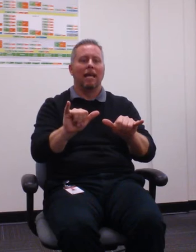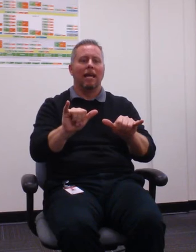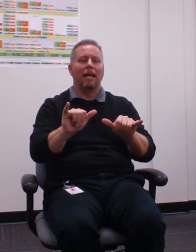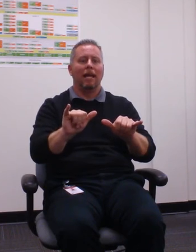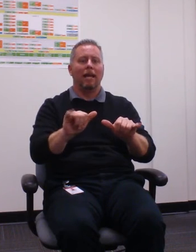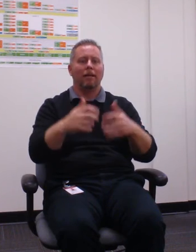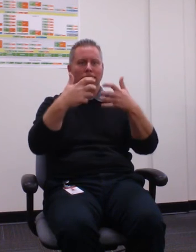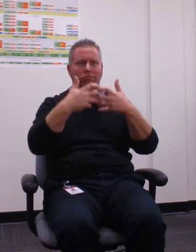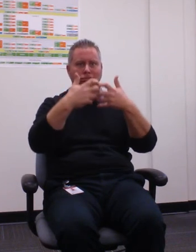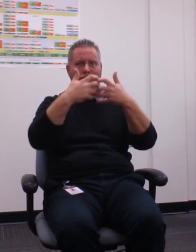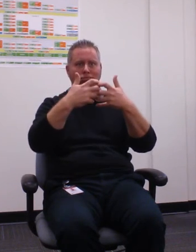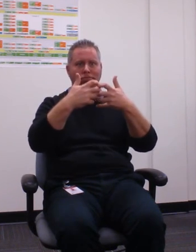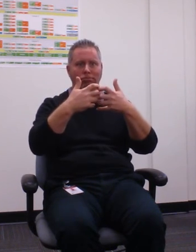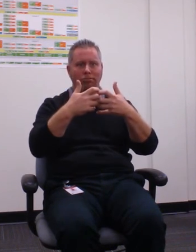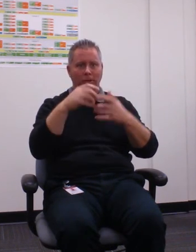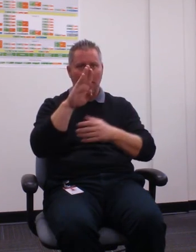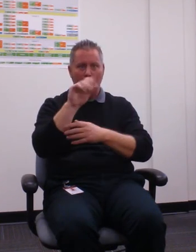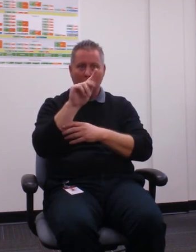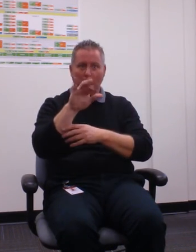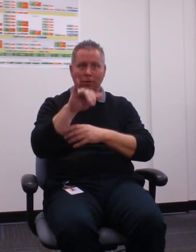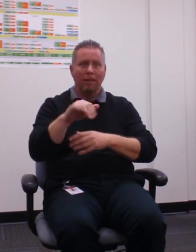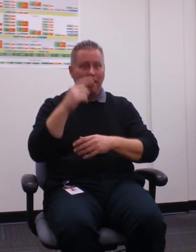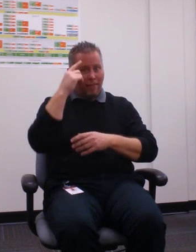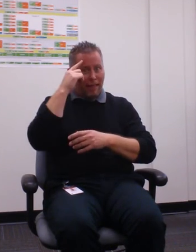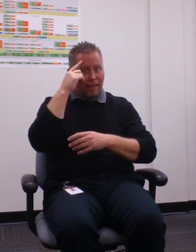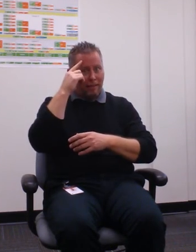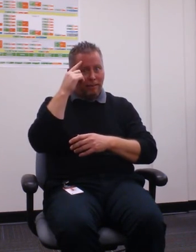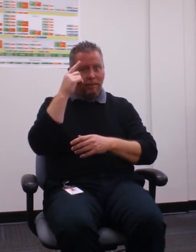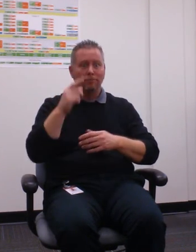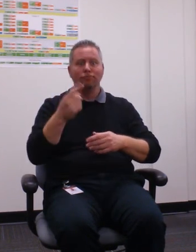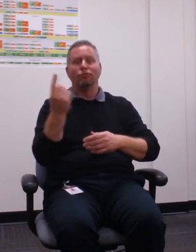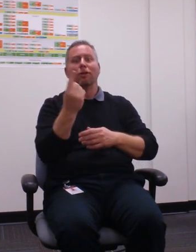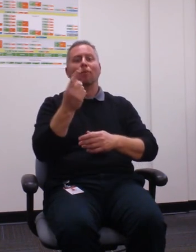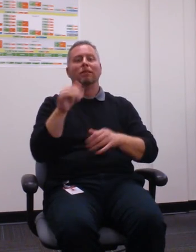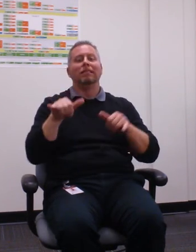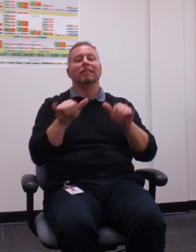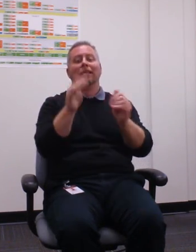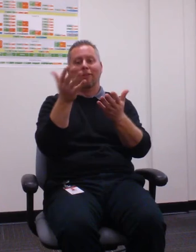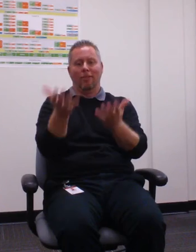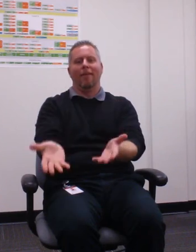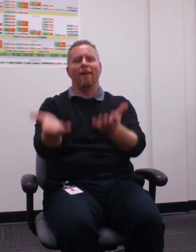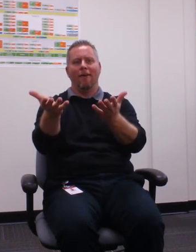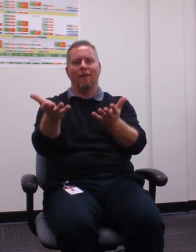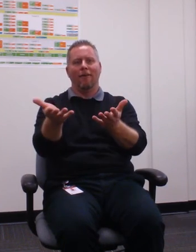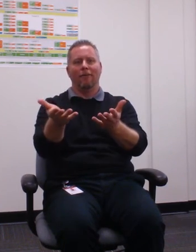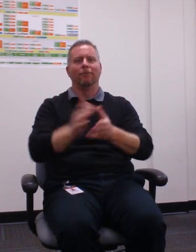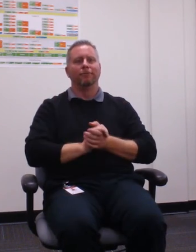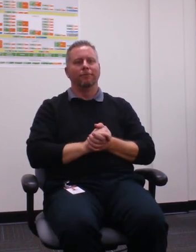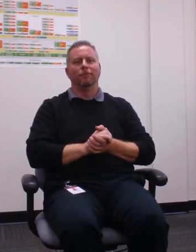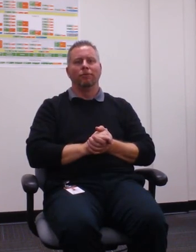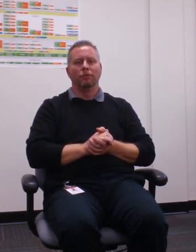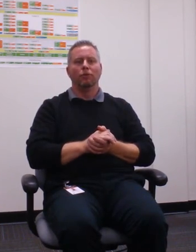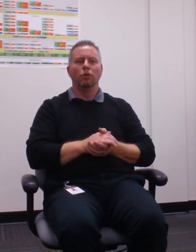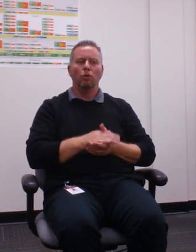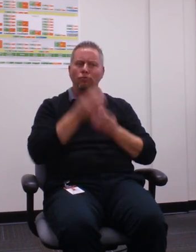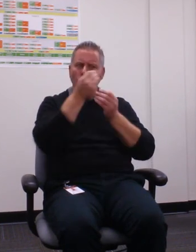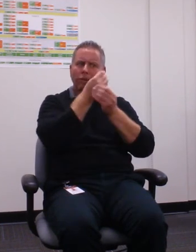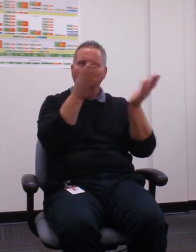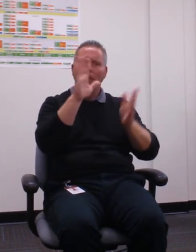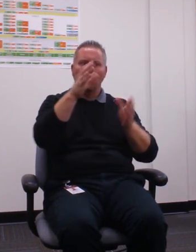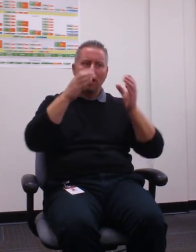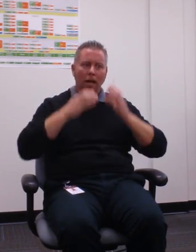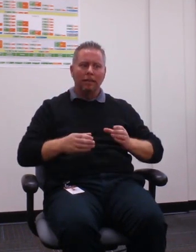Does that make sense, guys? But that's only with the push button start? Yes, sir. So the regular key fob that goes in don't matter? Won't matter.